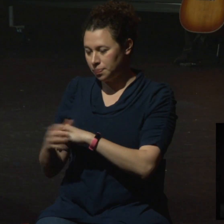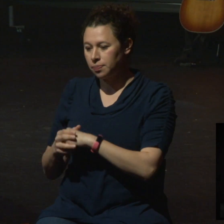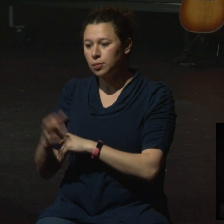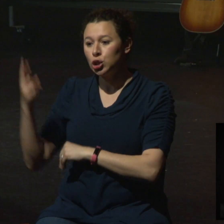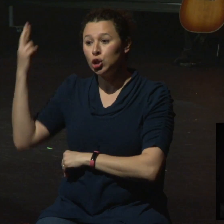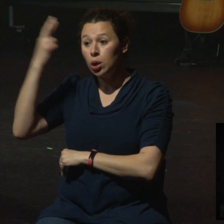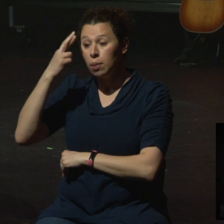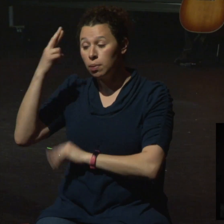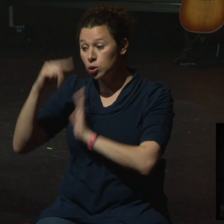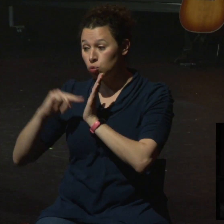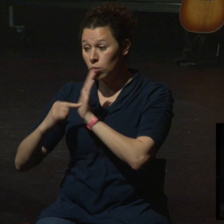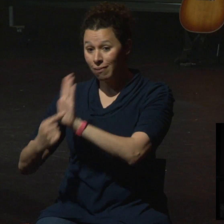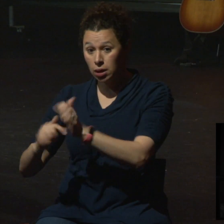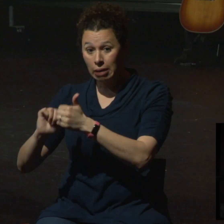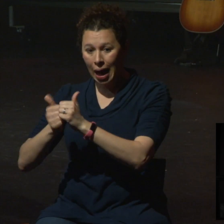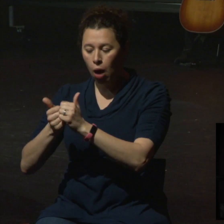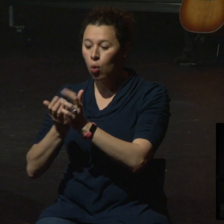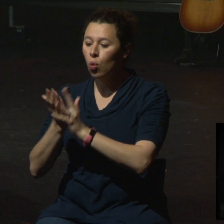through worship.